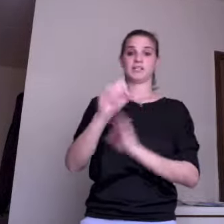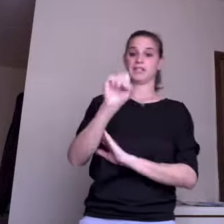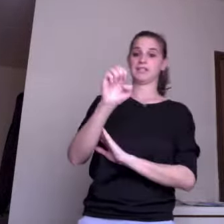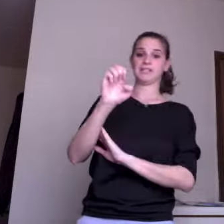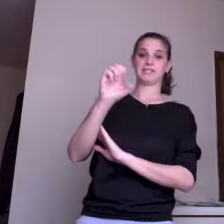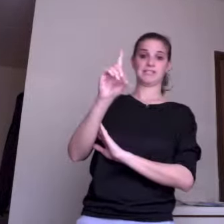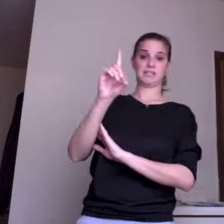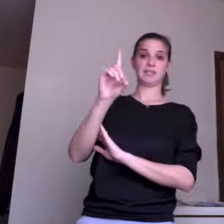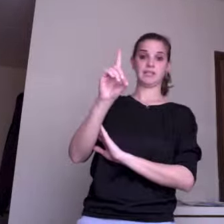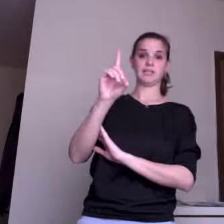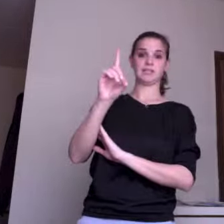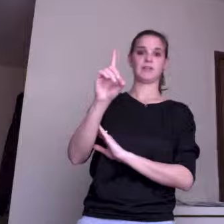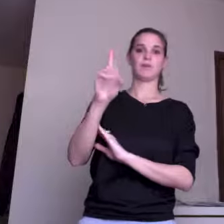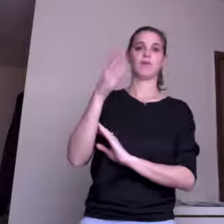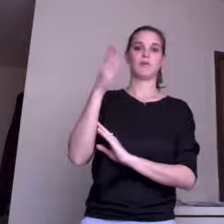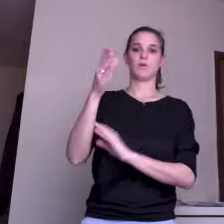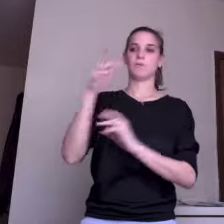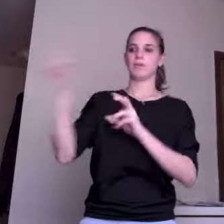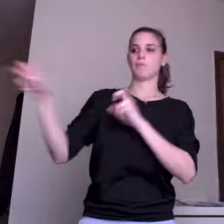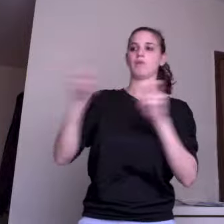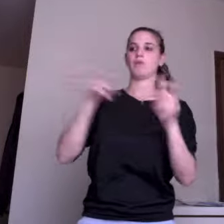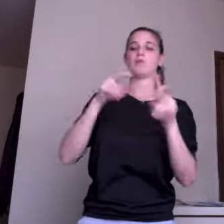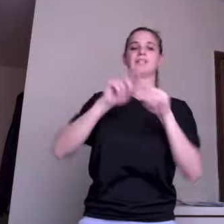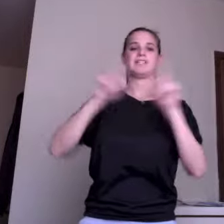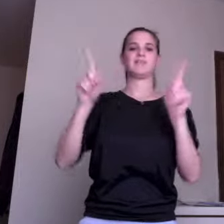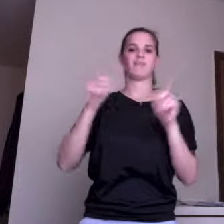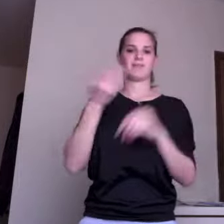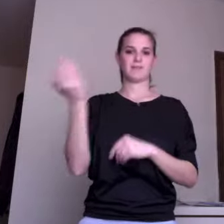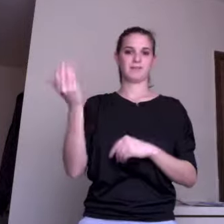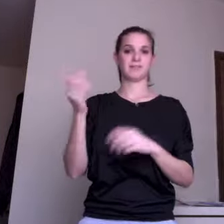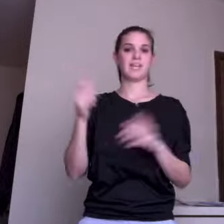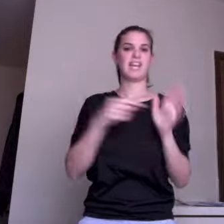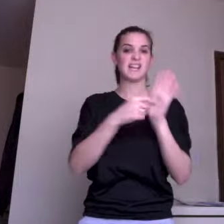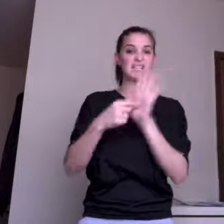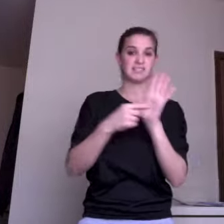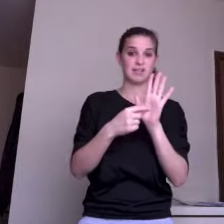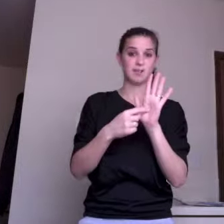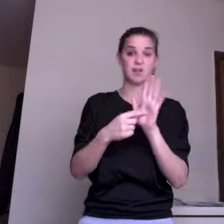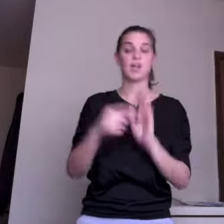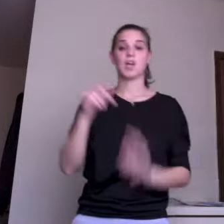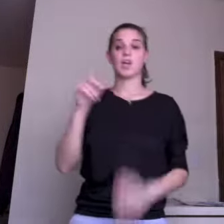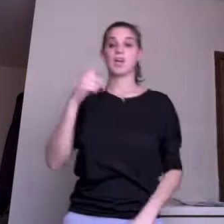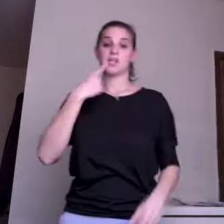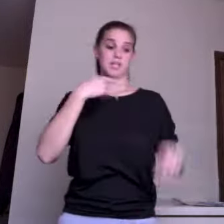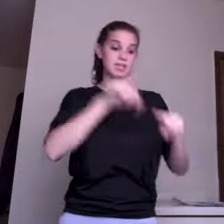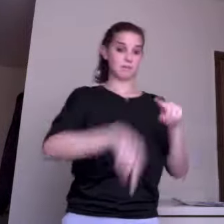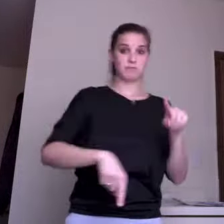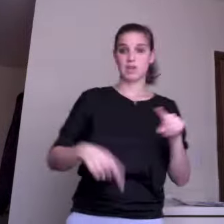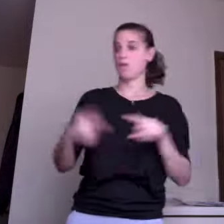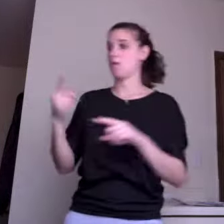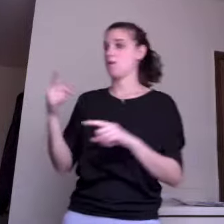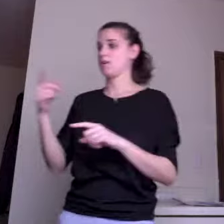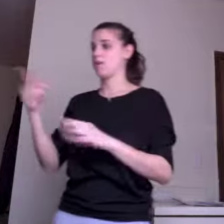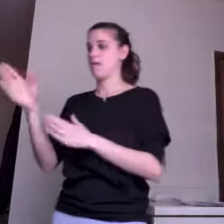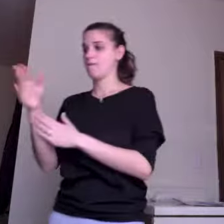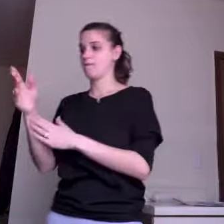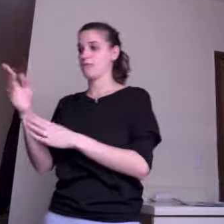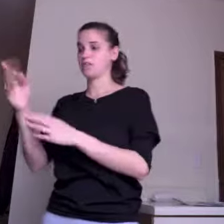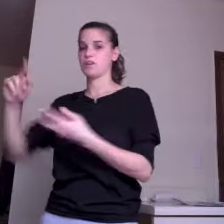DNA of a fish and putting it into the DNA of a tomato. Yuck. Don't get me wrong. I like fish and tomatoes, but this is